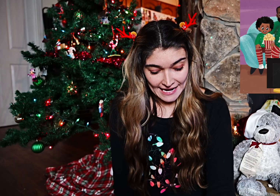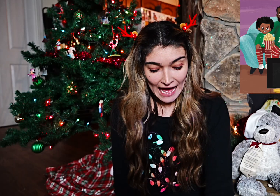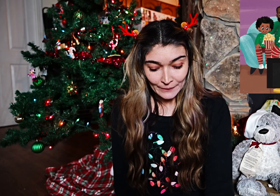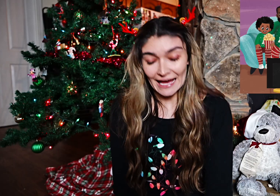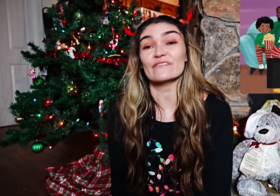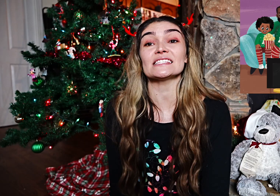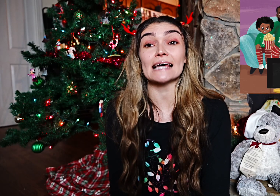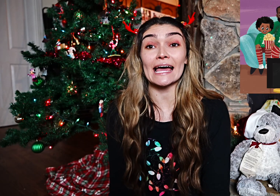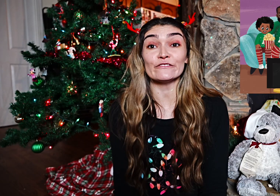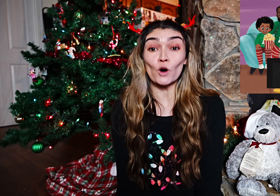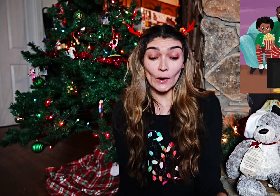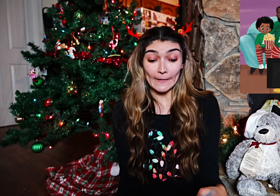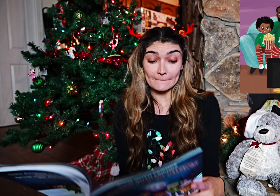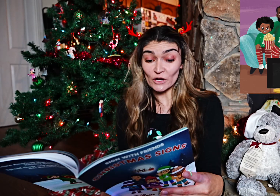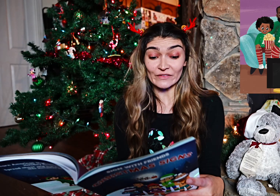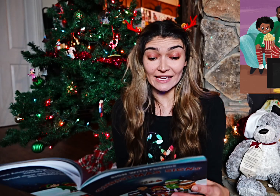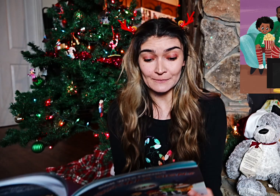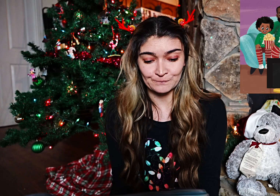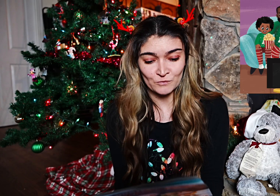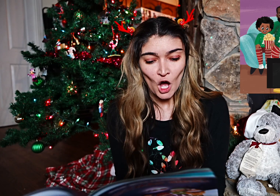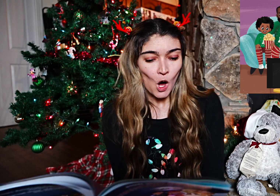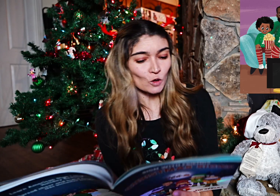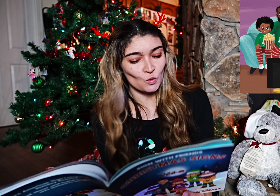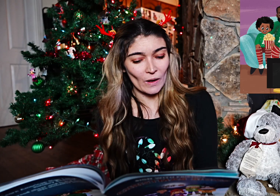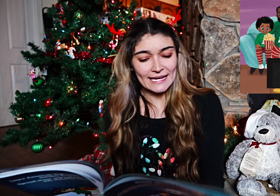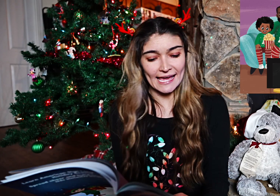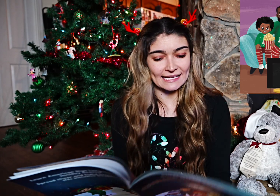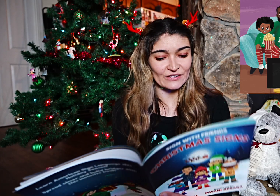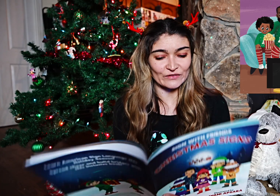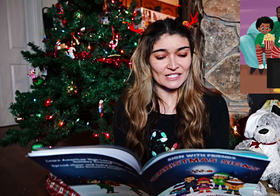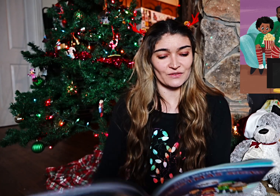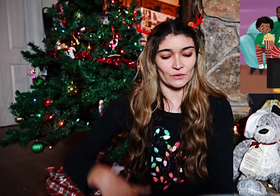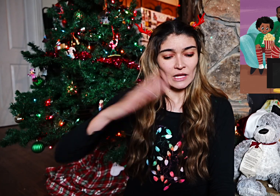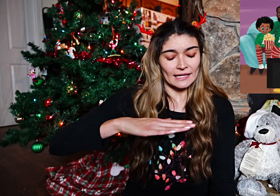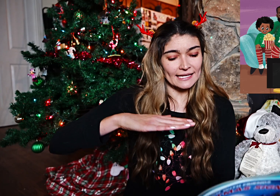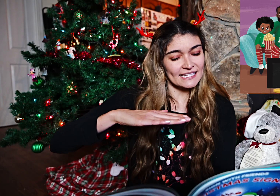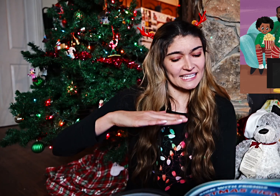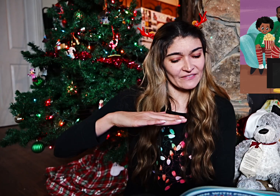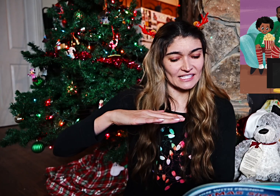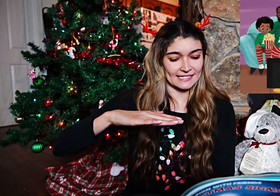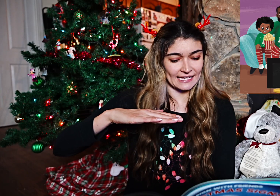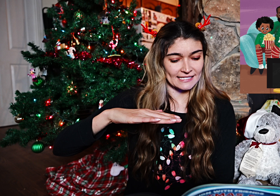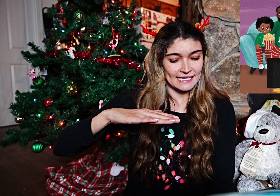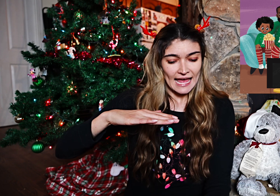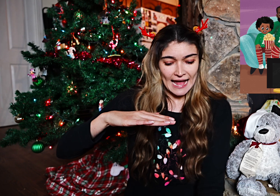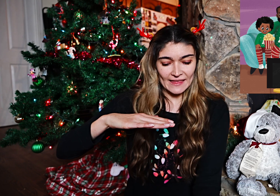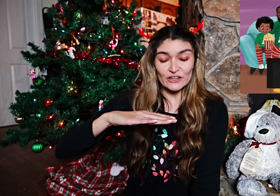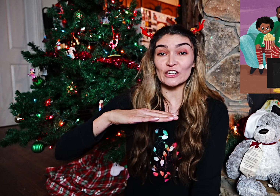Now we have the sign for movie. Hold one hand in front of you like it's a TV stand. And then you're gonna